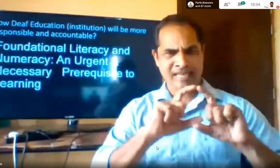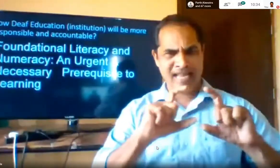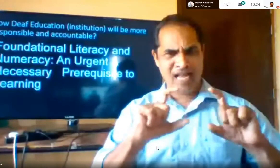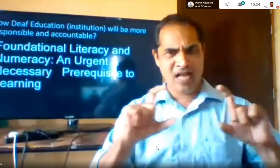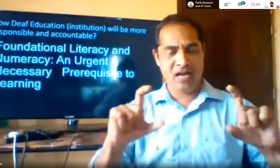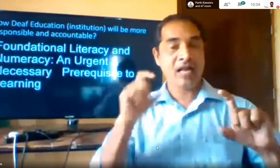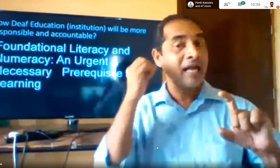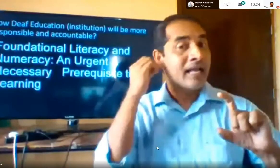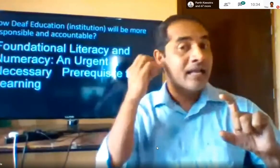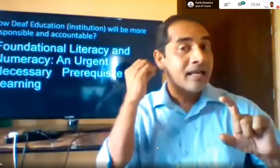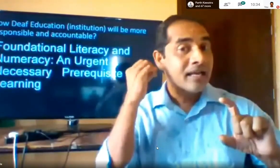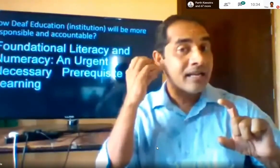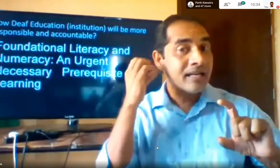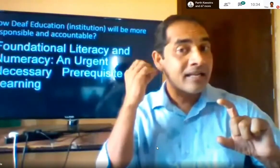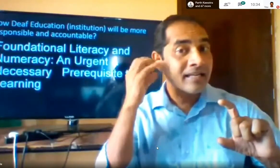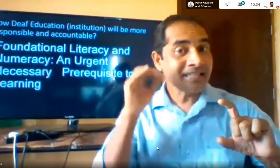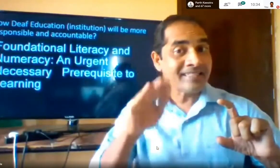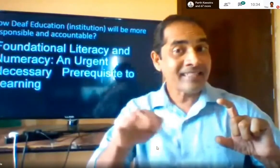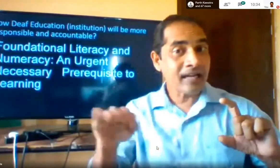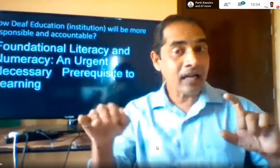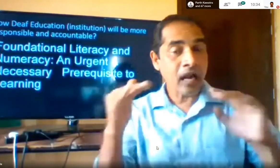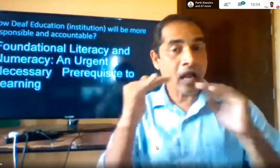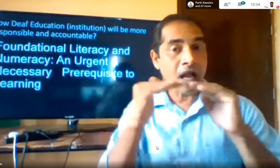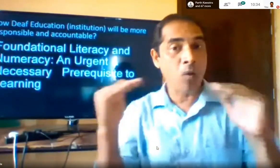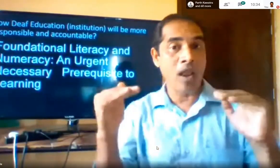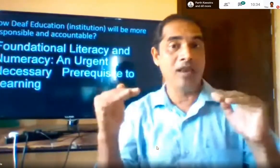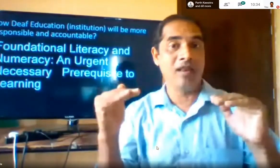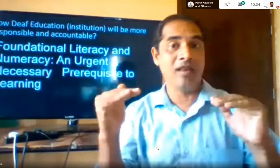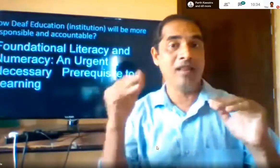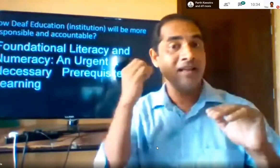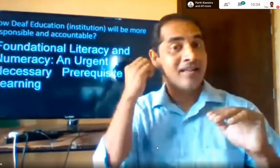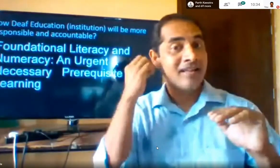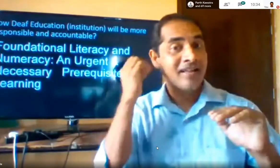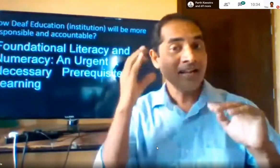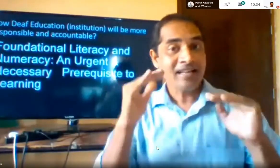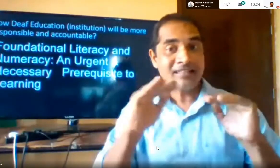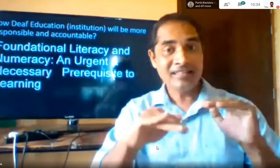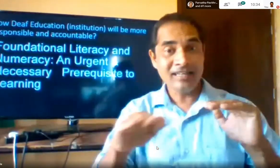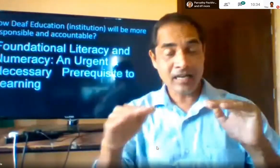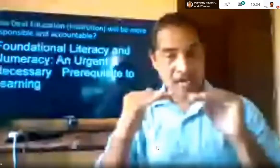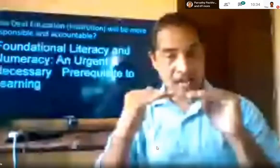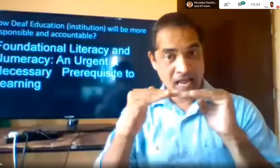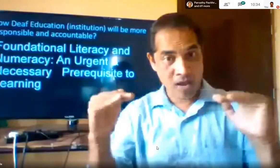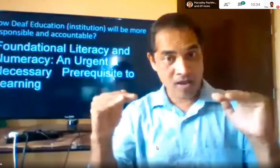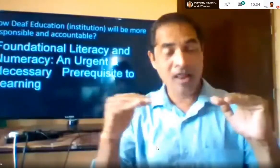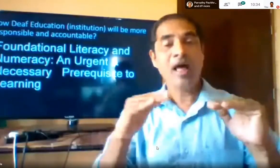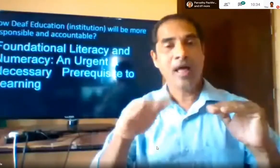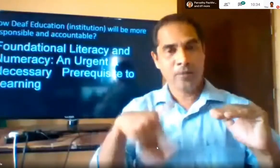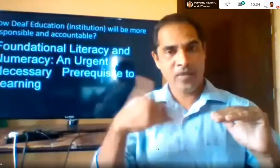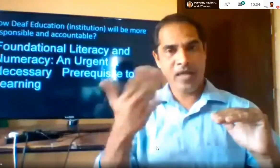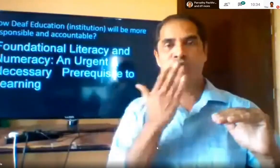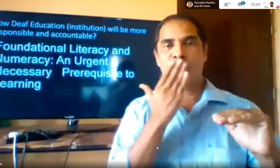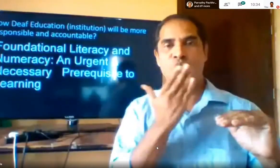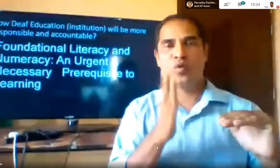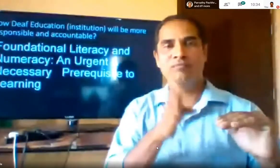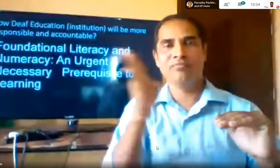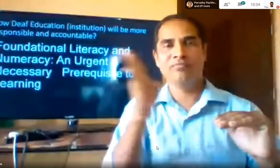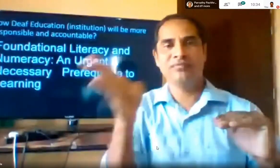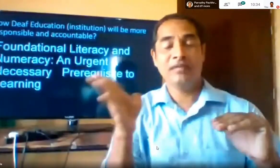We can teach them through any language, maybe sign language. For hearing people, we teach them spoken language,